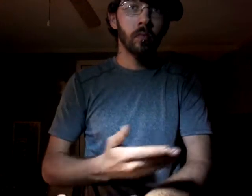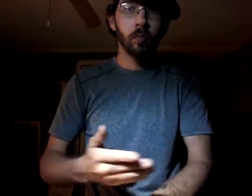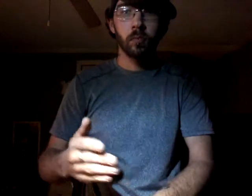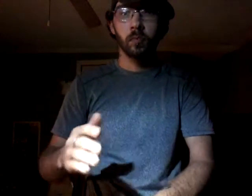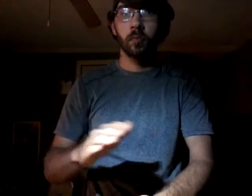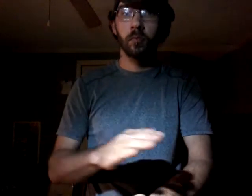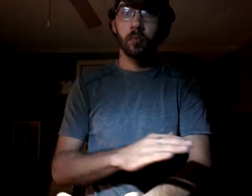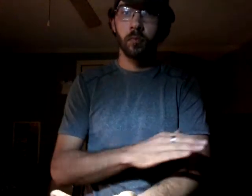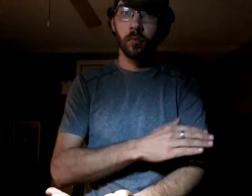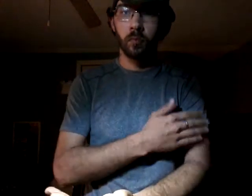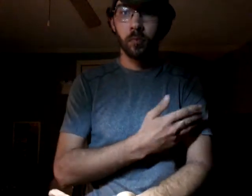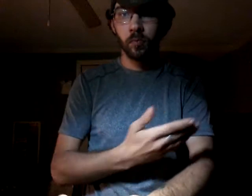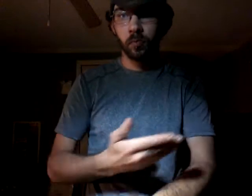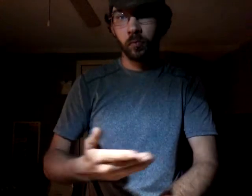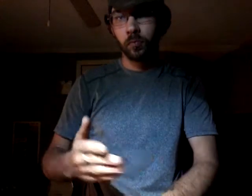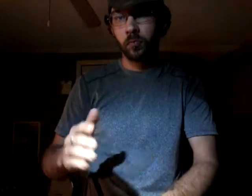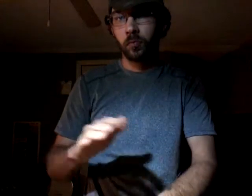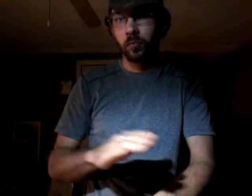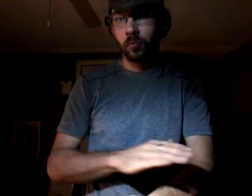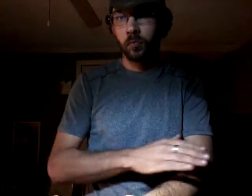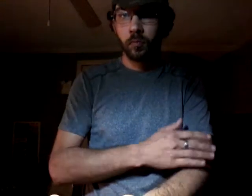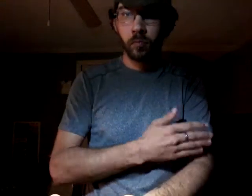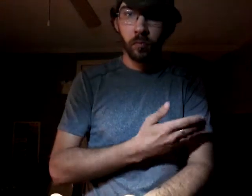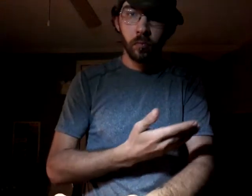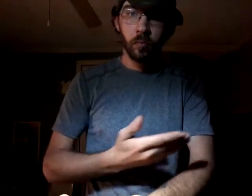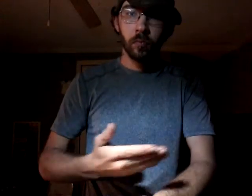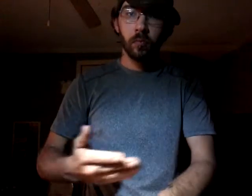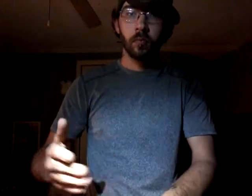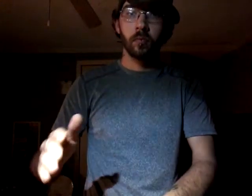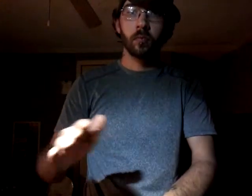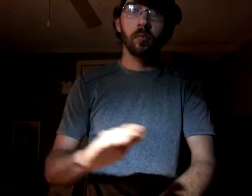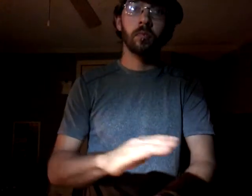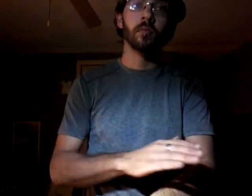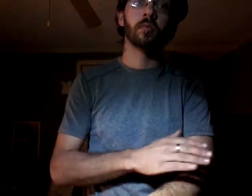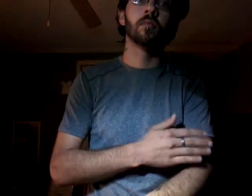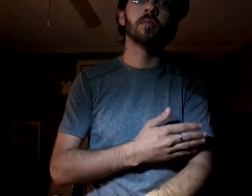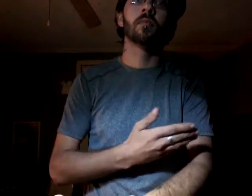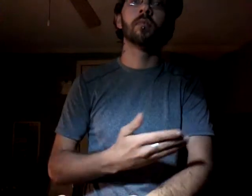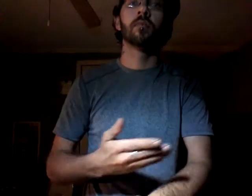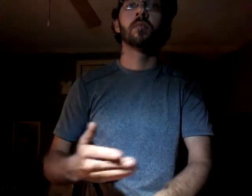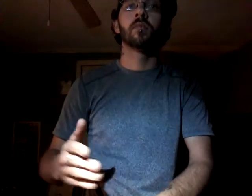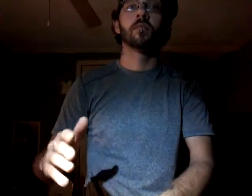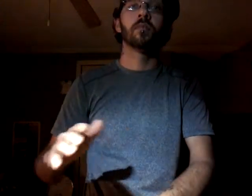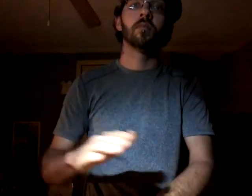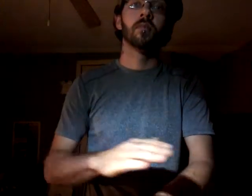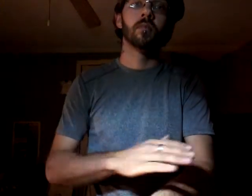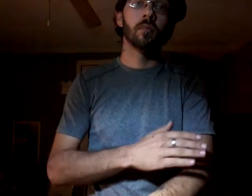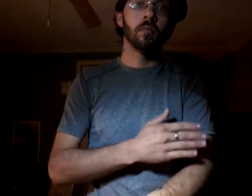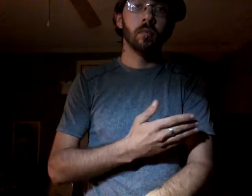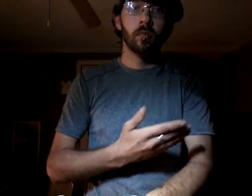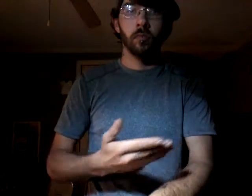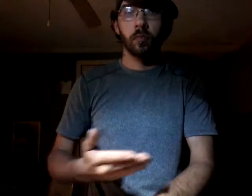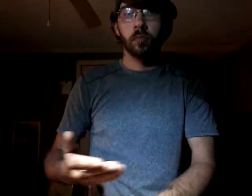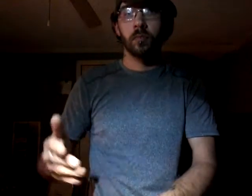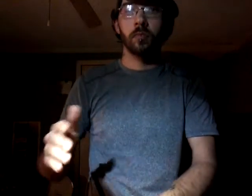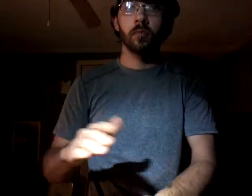I feel